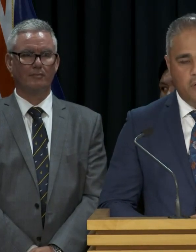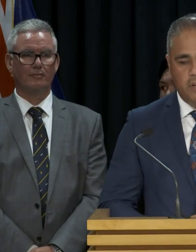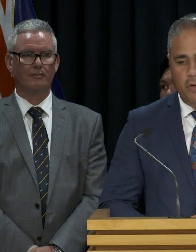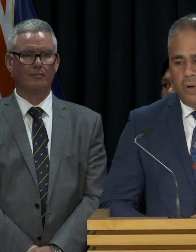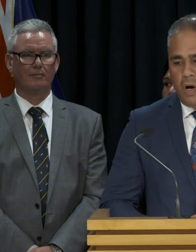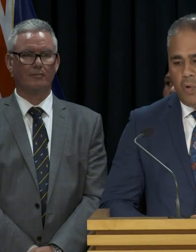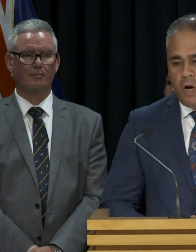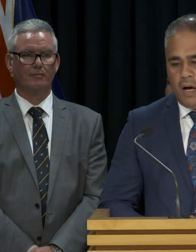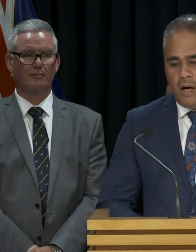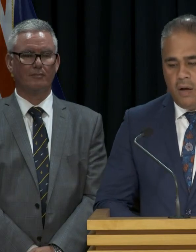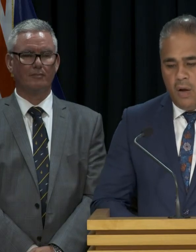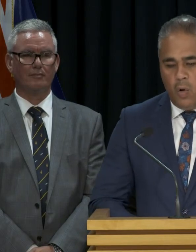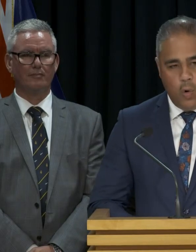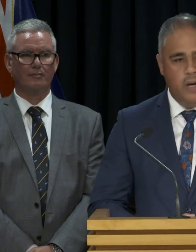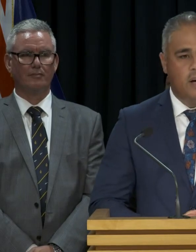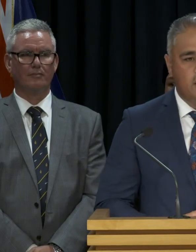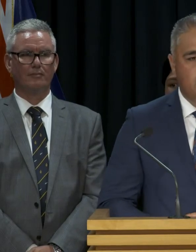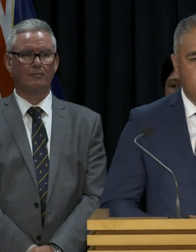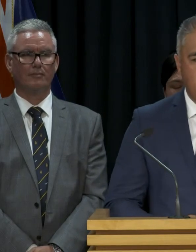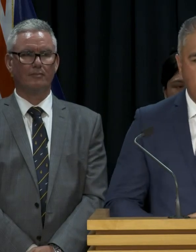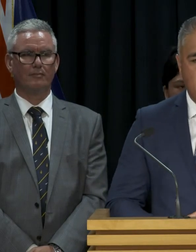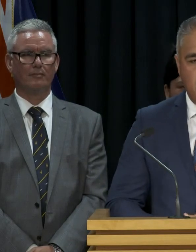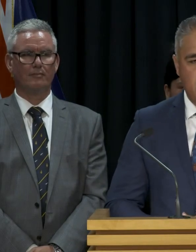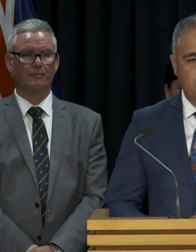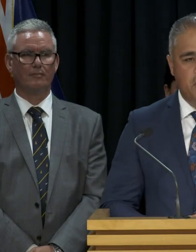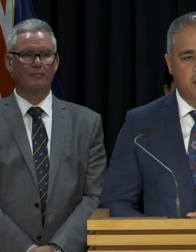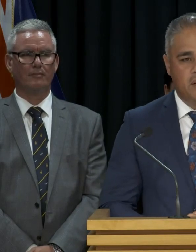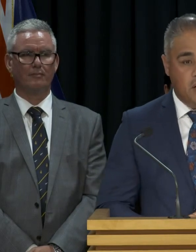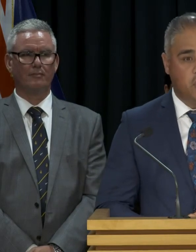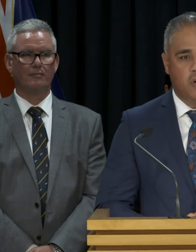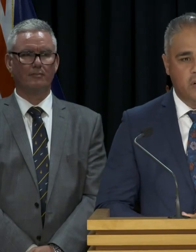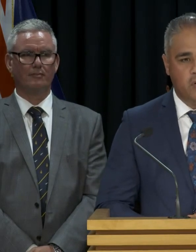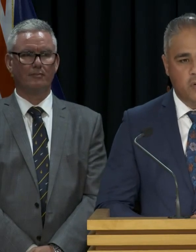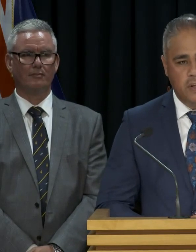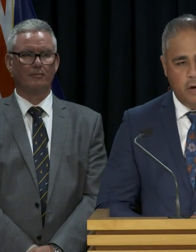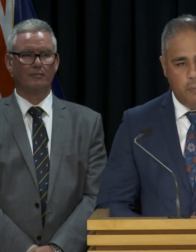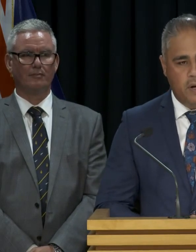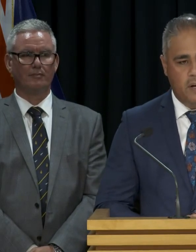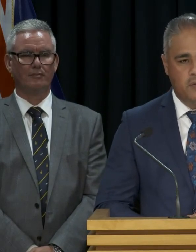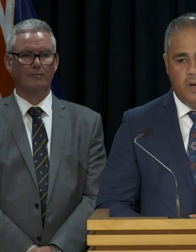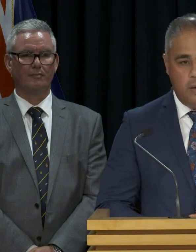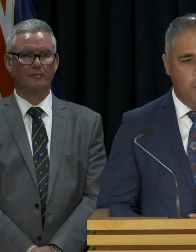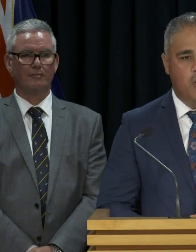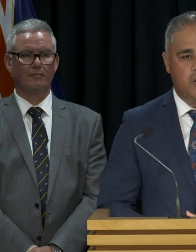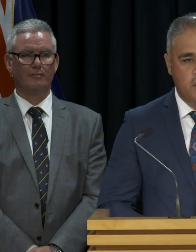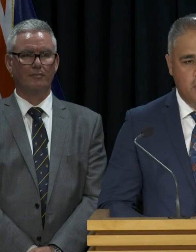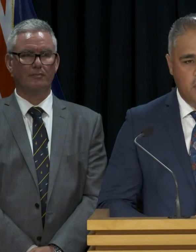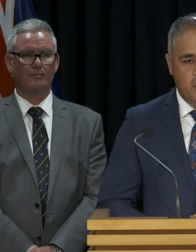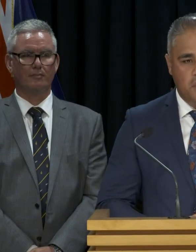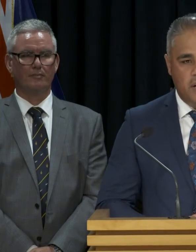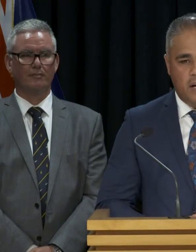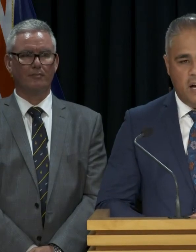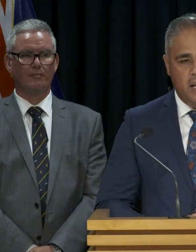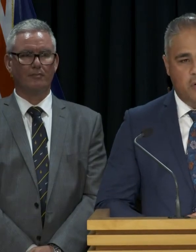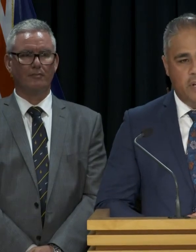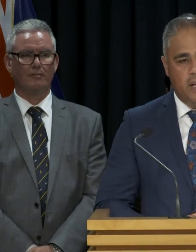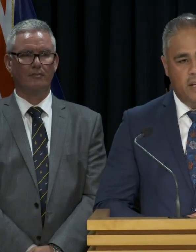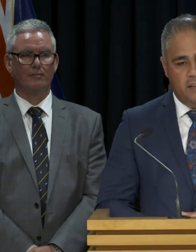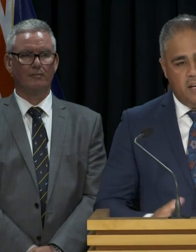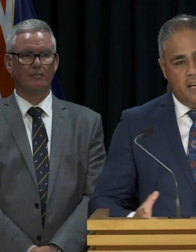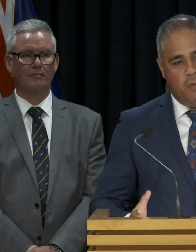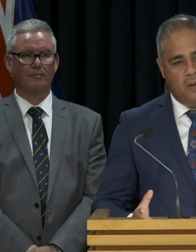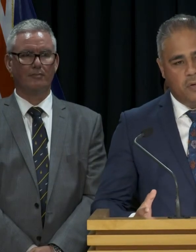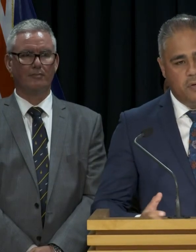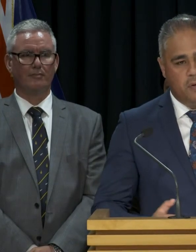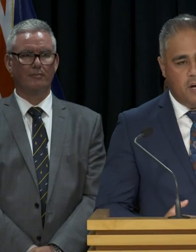ana koe ko te nuinga o ngā hoia me ngā here mana katoa ki roto I te ope kātua he Māori. Nō reira, kāre kore